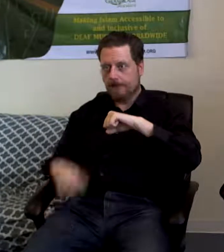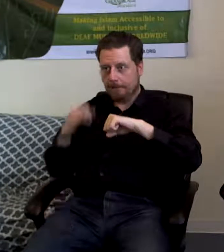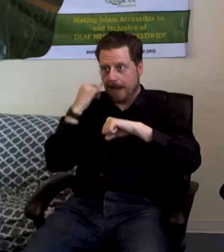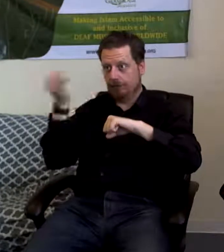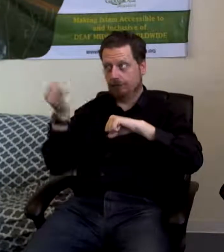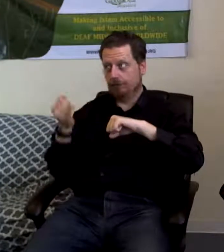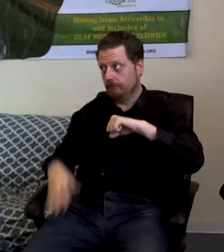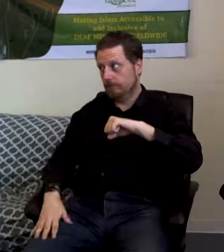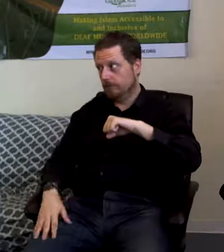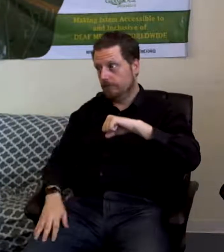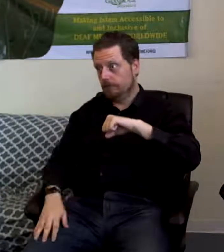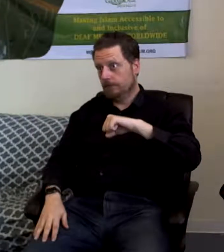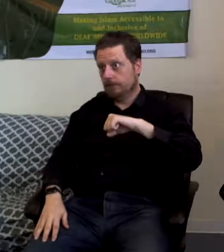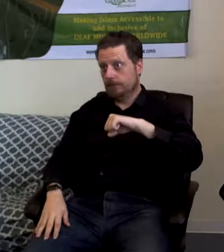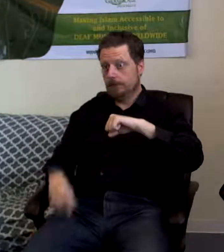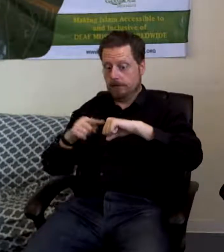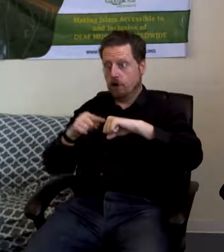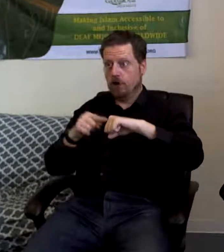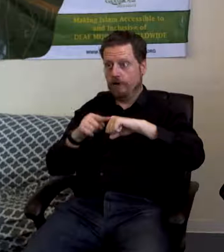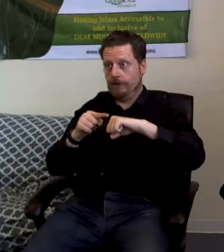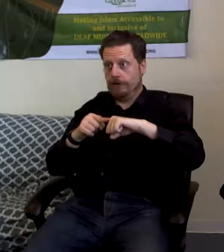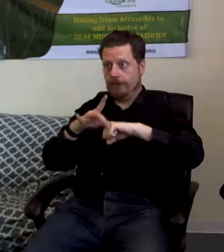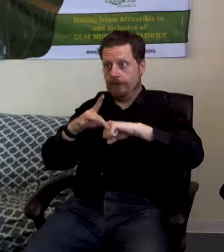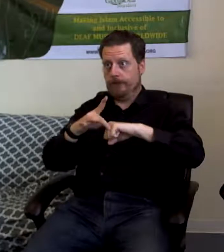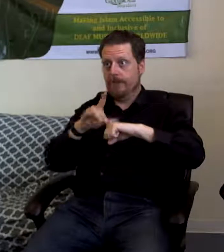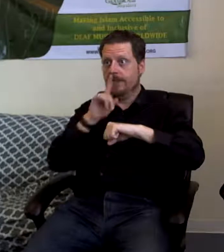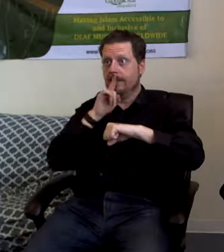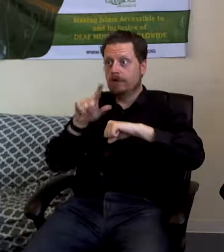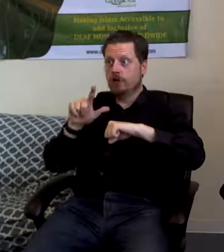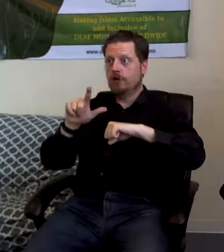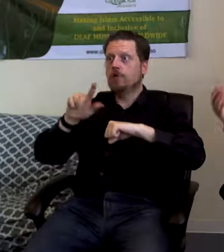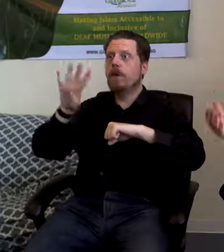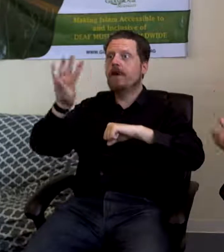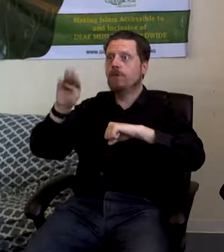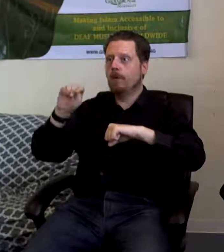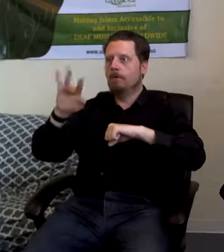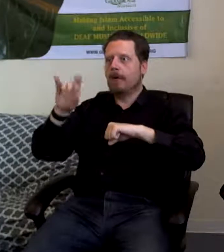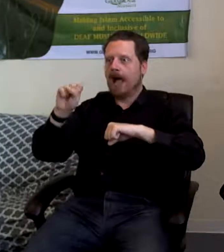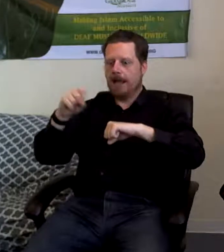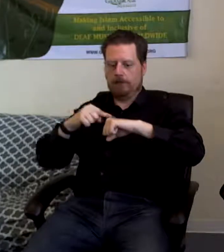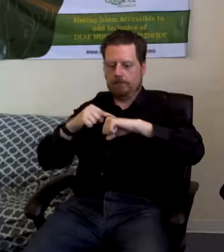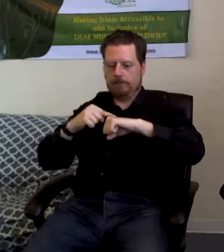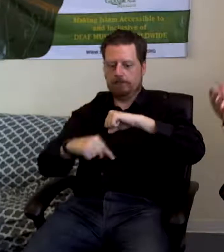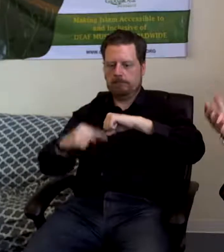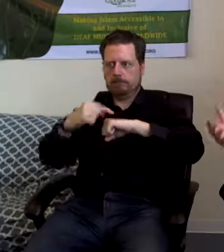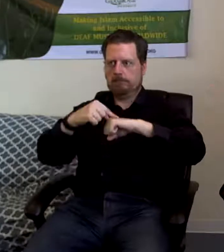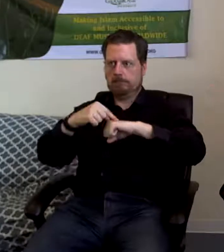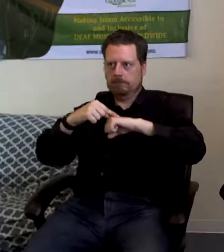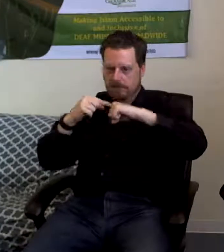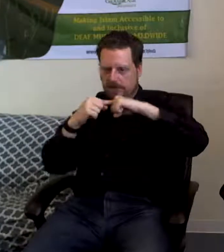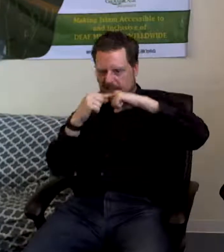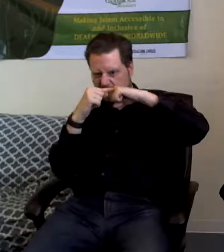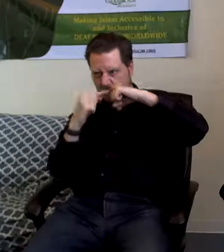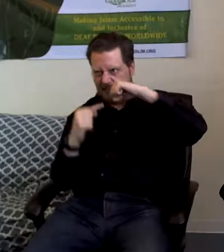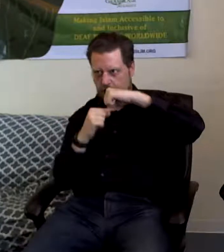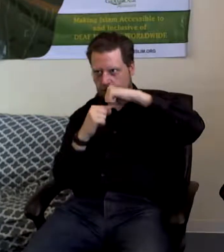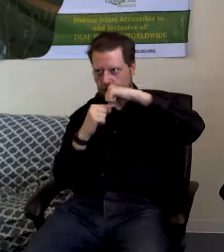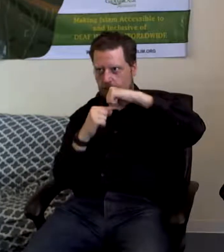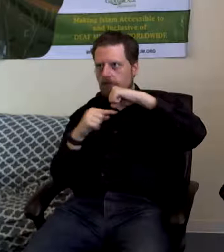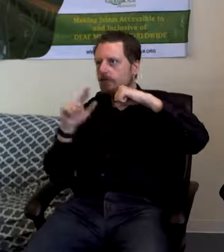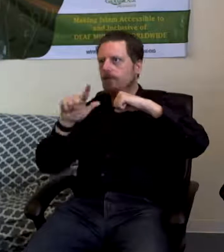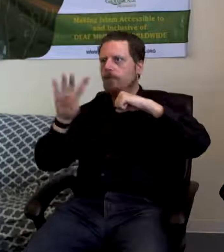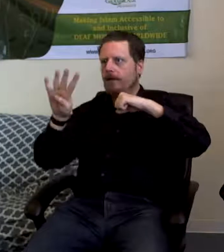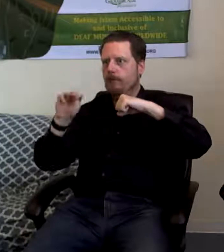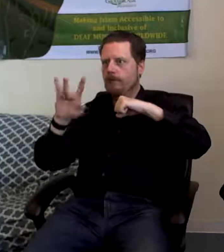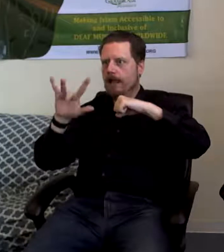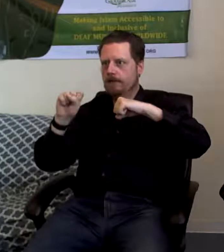Imagine the globe, the earth, is 24 miles sphere. 24 miles.